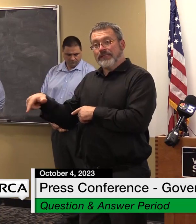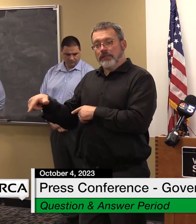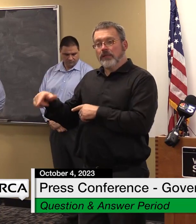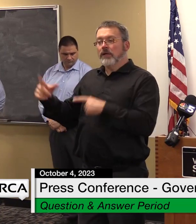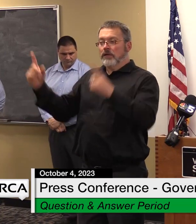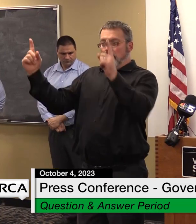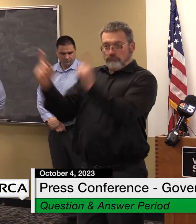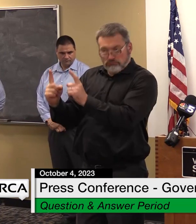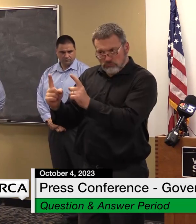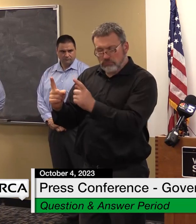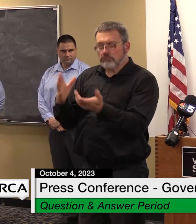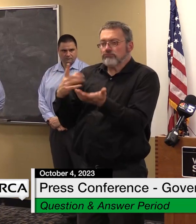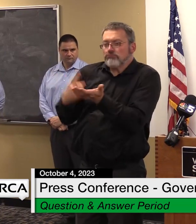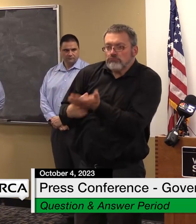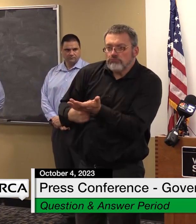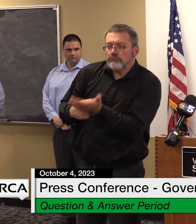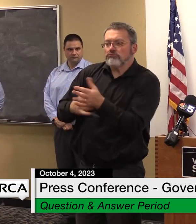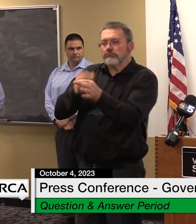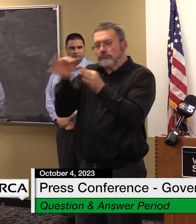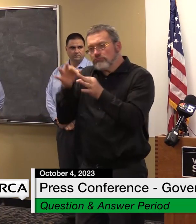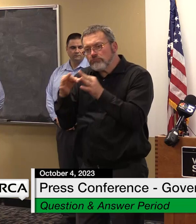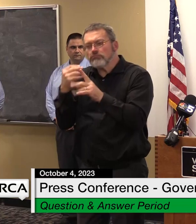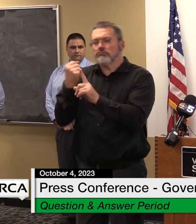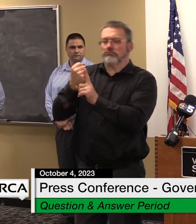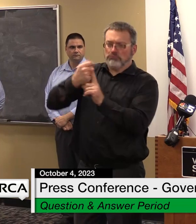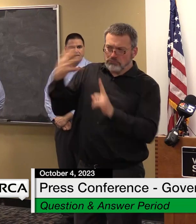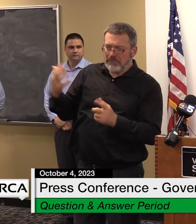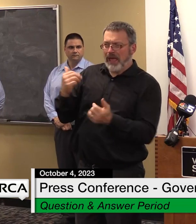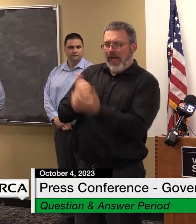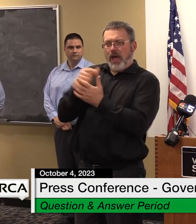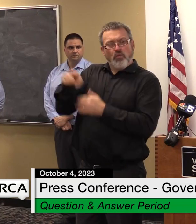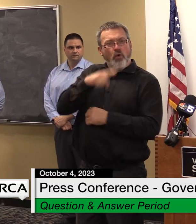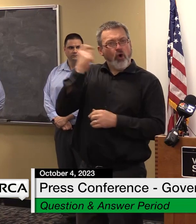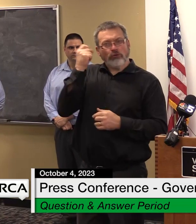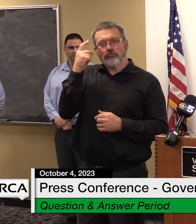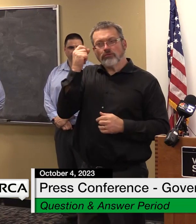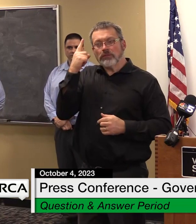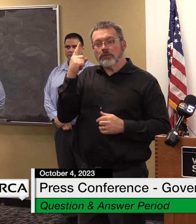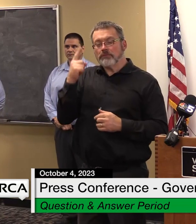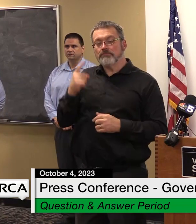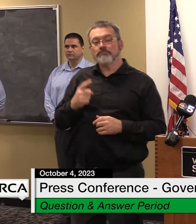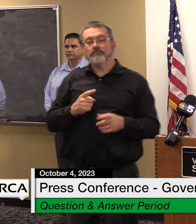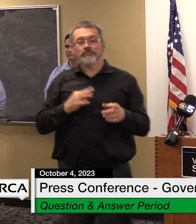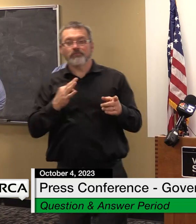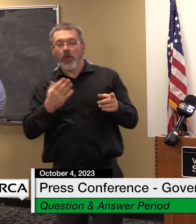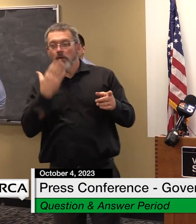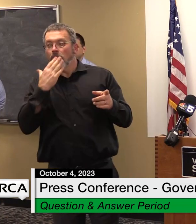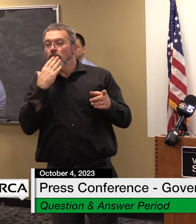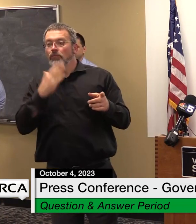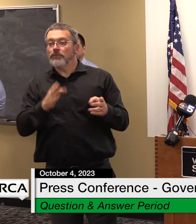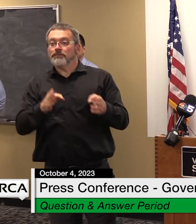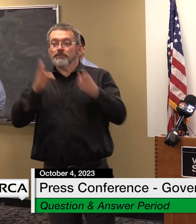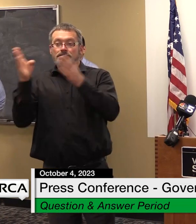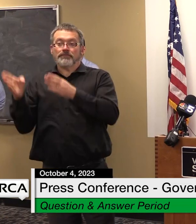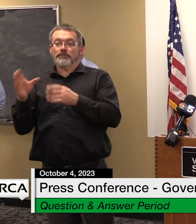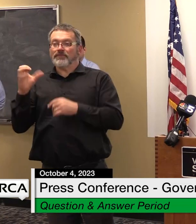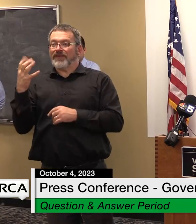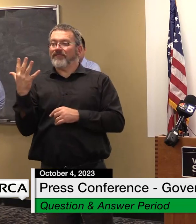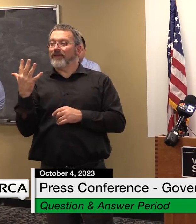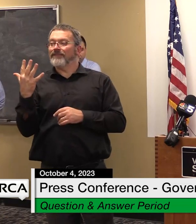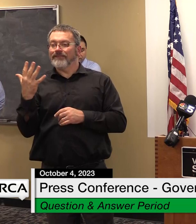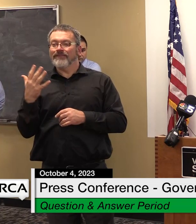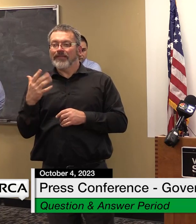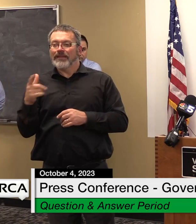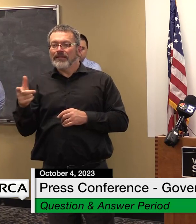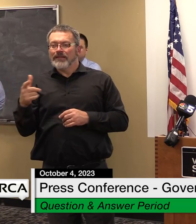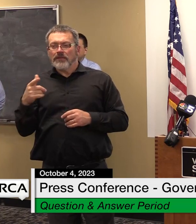and say, I don't understand this. Can you help me understand? All right, thank you so much. While you're up there, General Roy, where do we stand with FEMA and